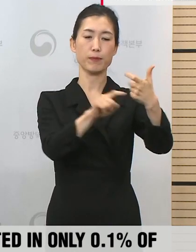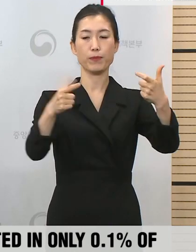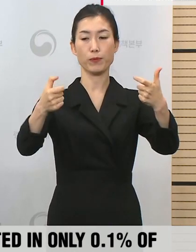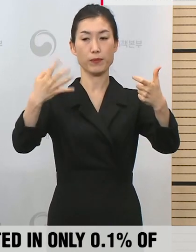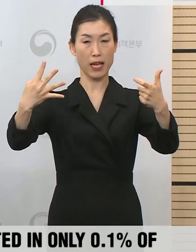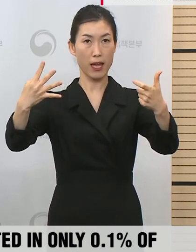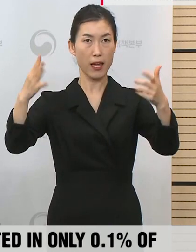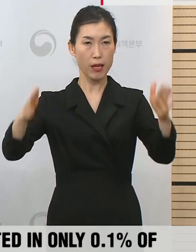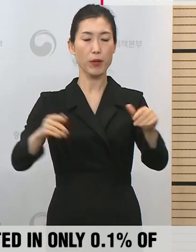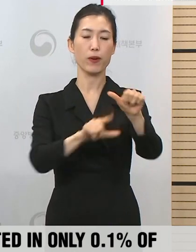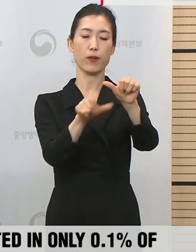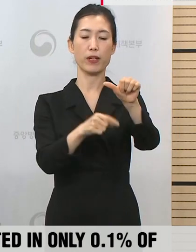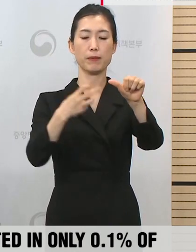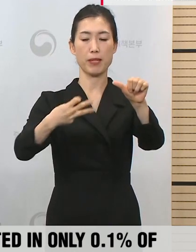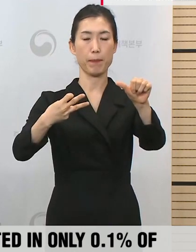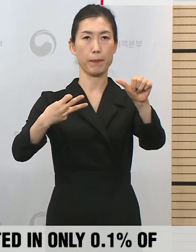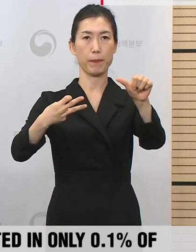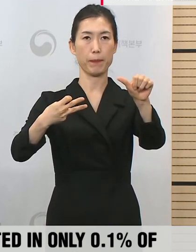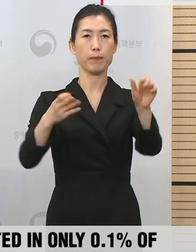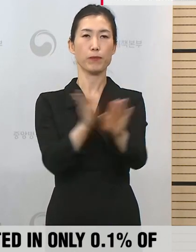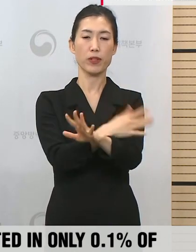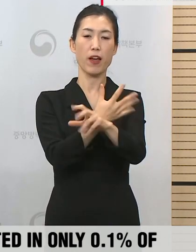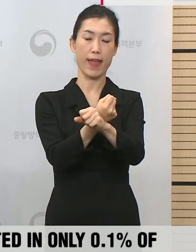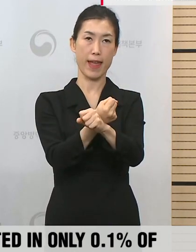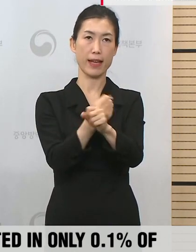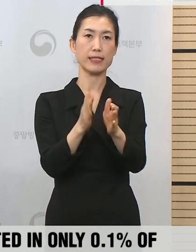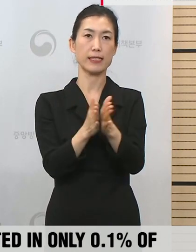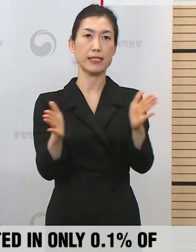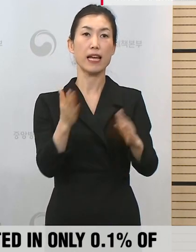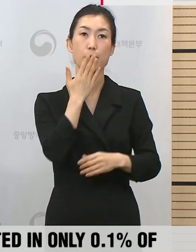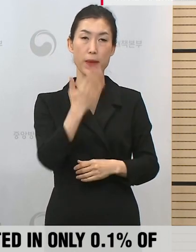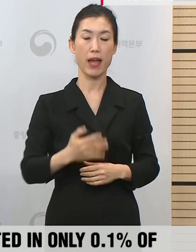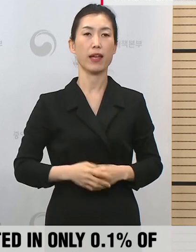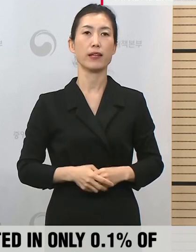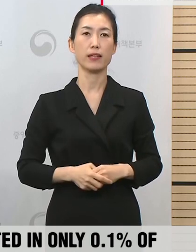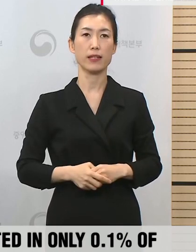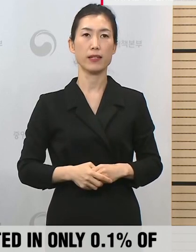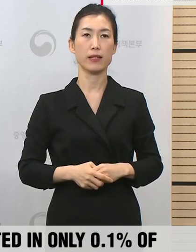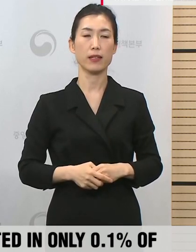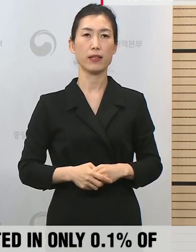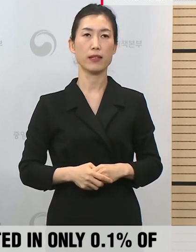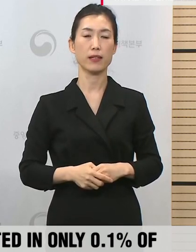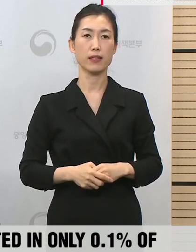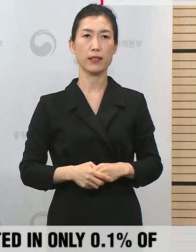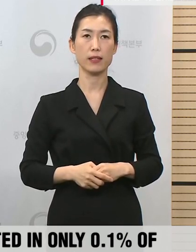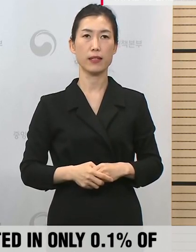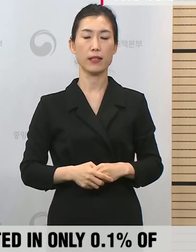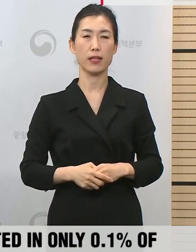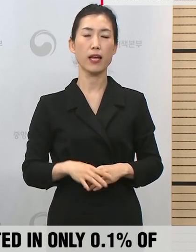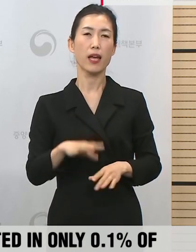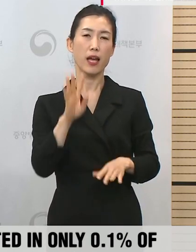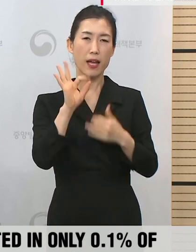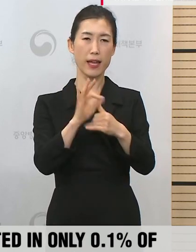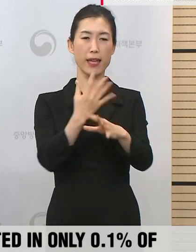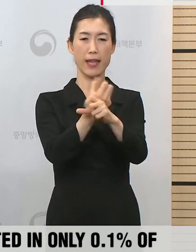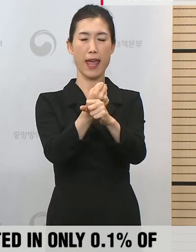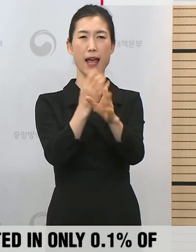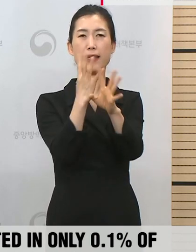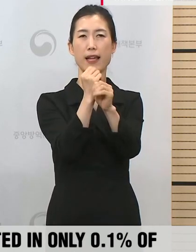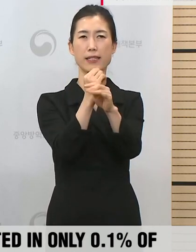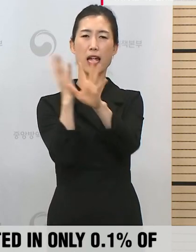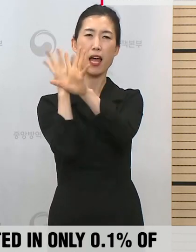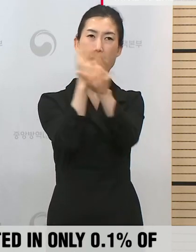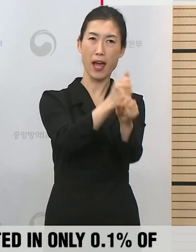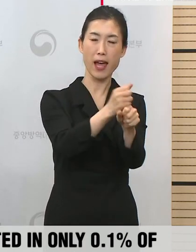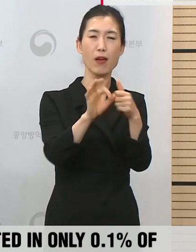10th, those aged between 65 and 69 can also book their vaccine appointment, and the 60 to 64